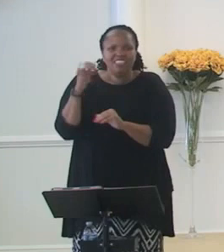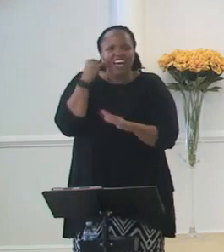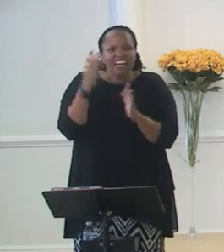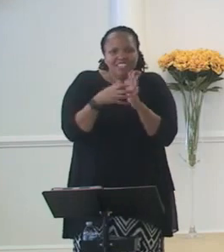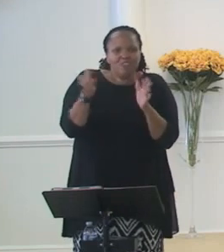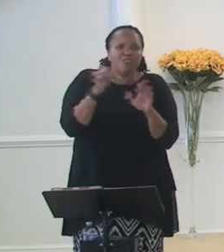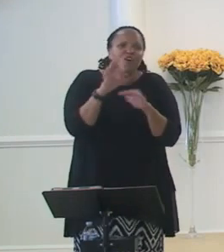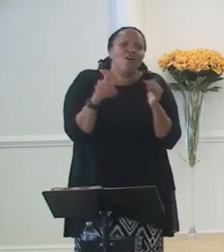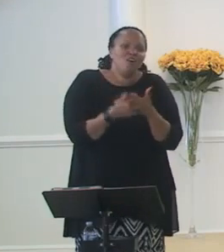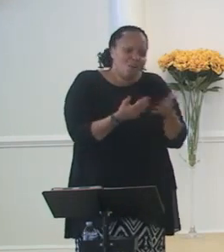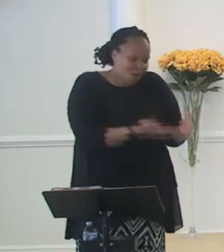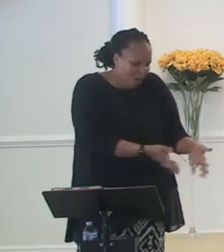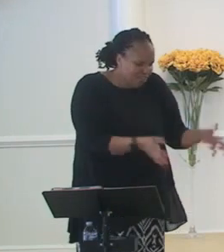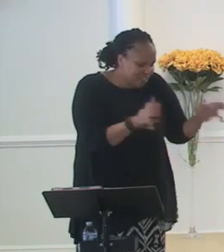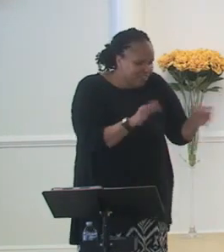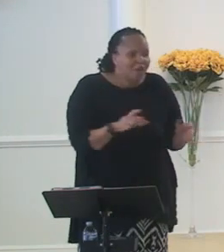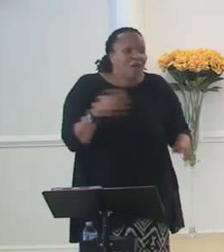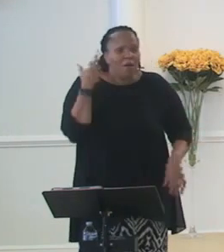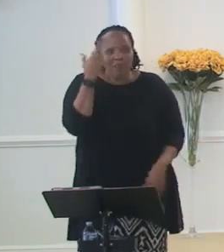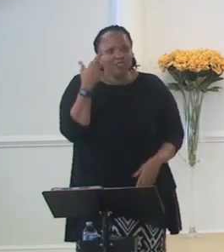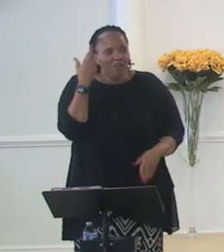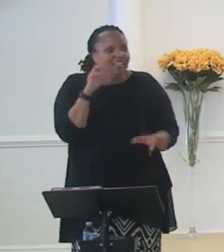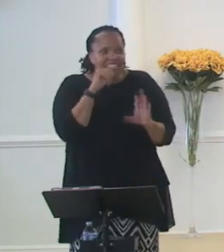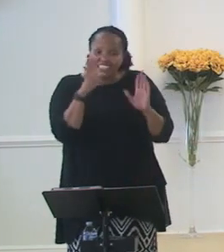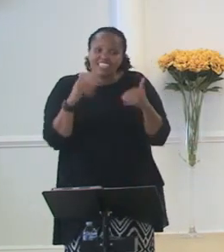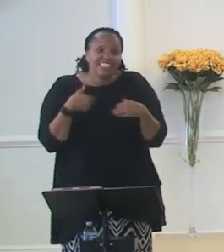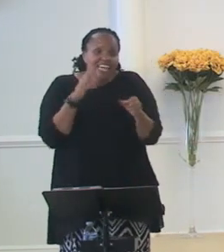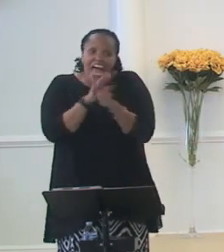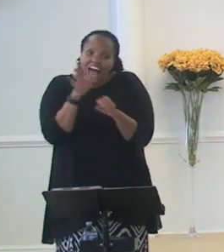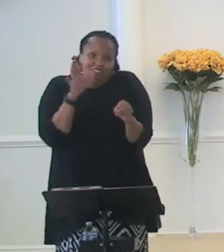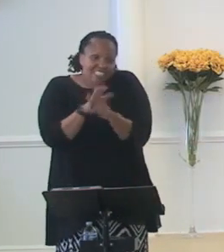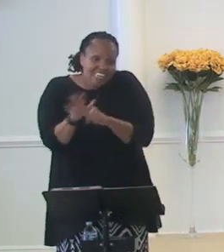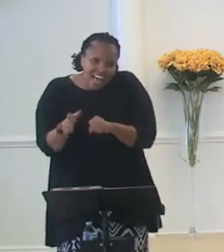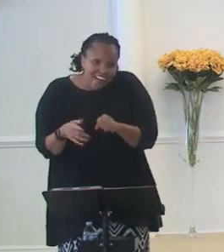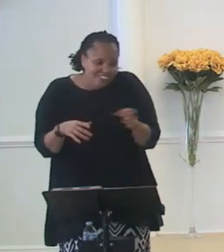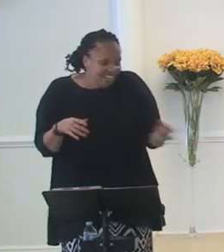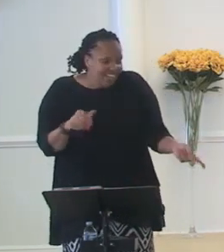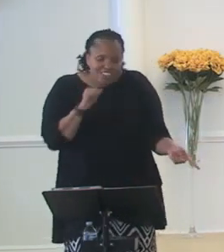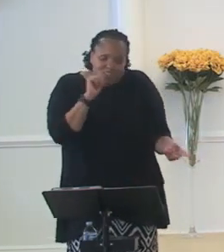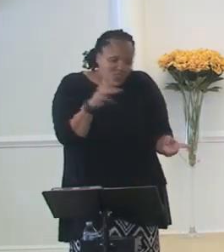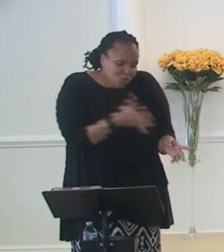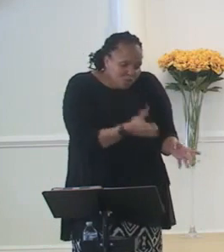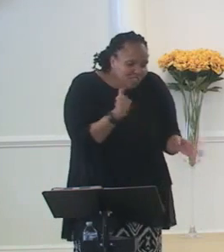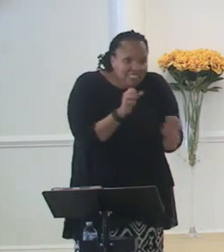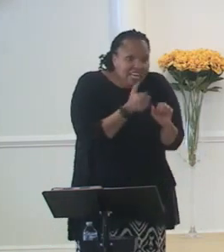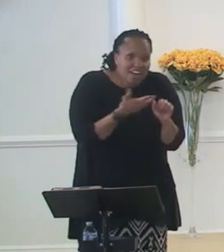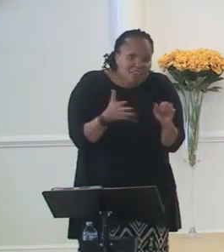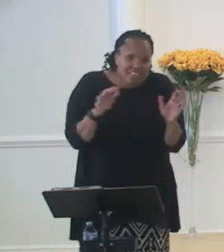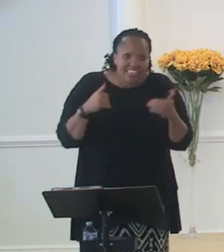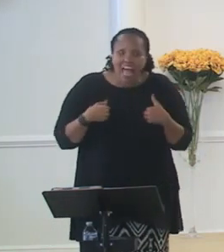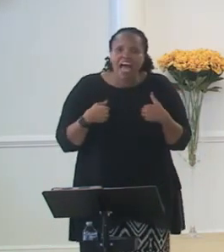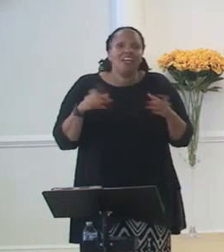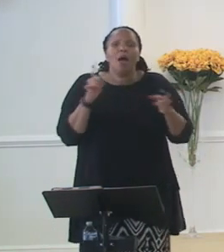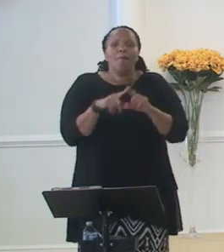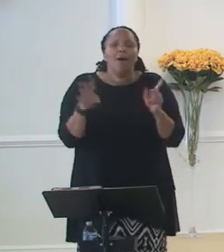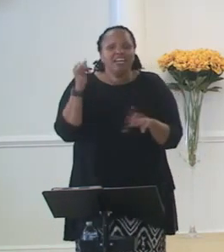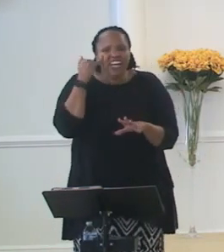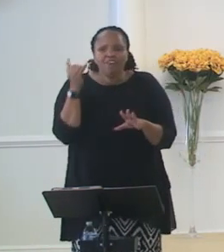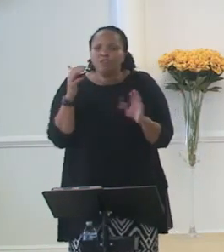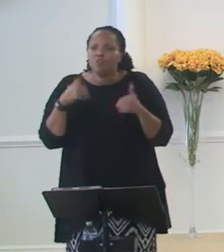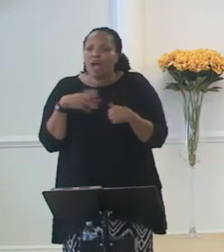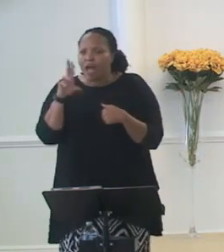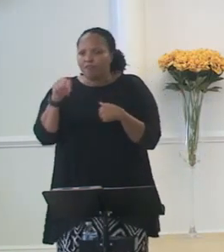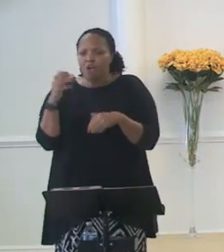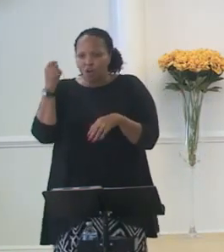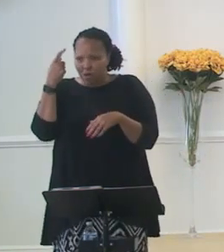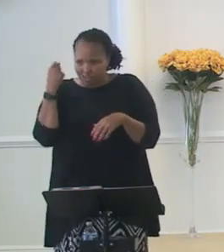whole bag, but you realize they didn't have enough, so you didn't take everything they had. But if you have no understanding